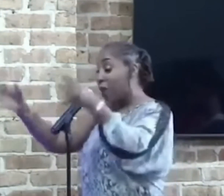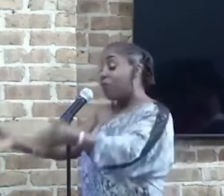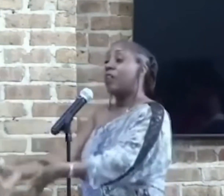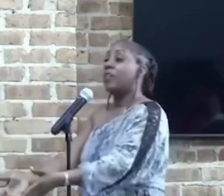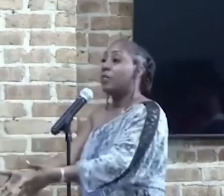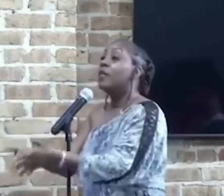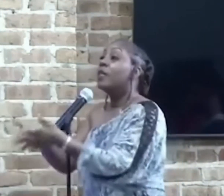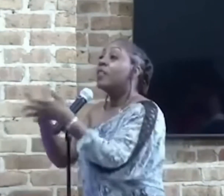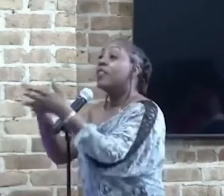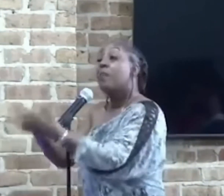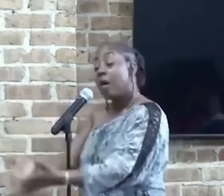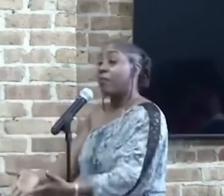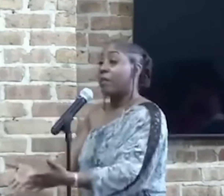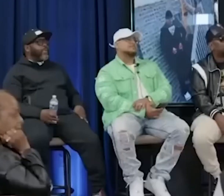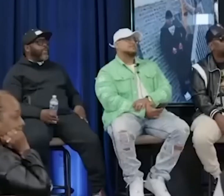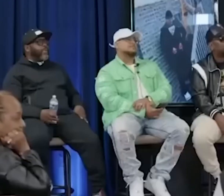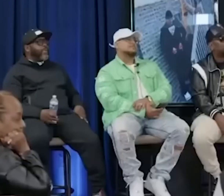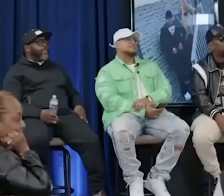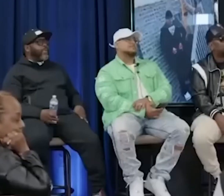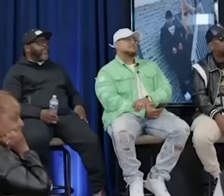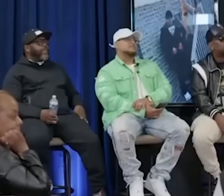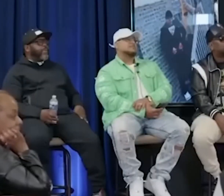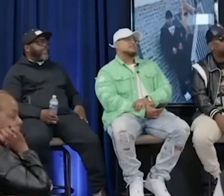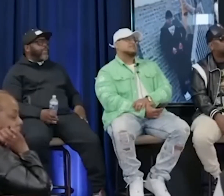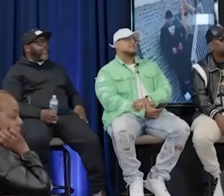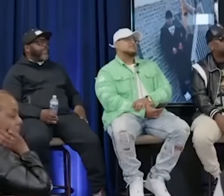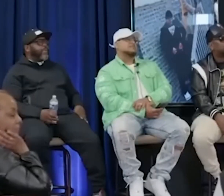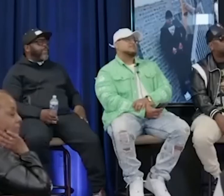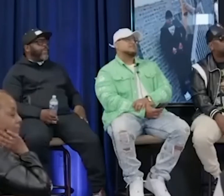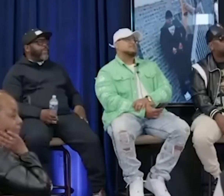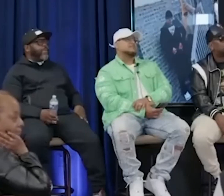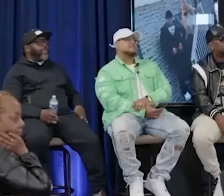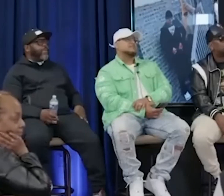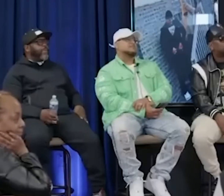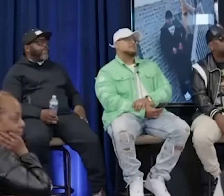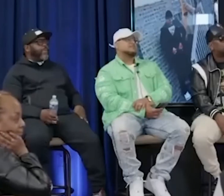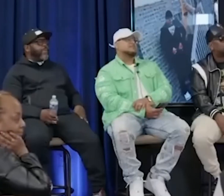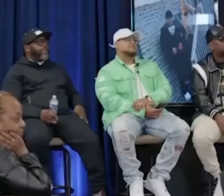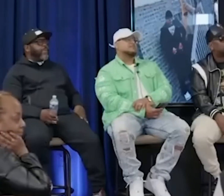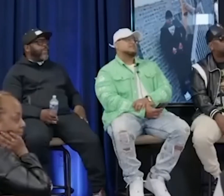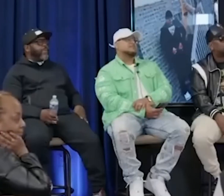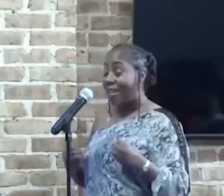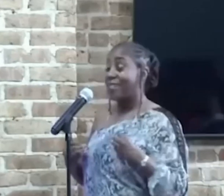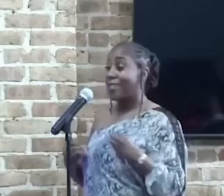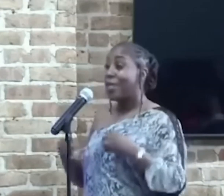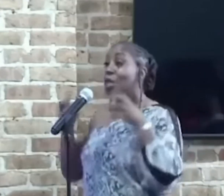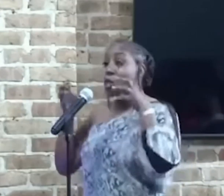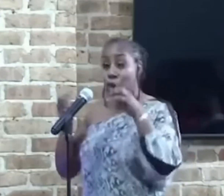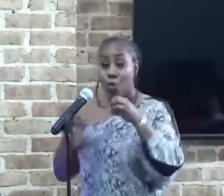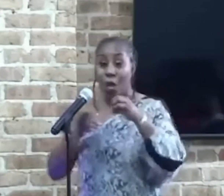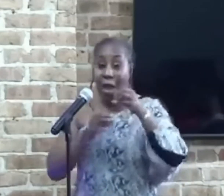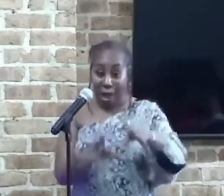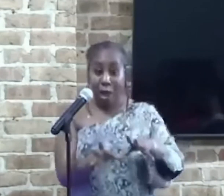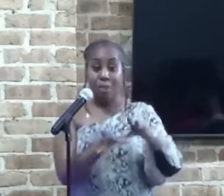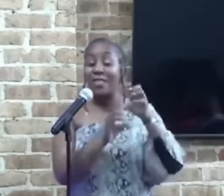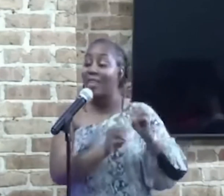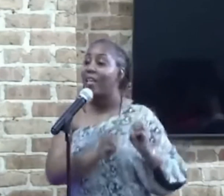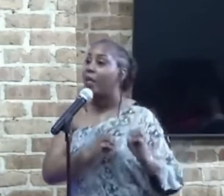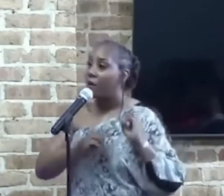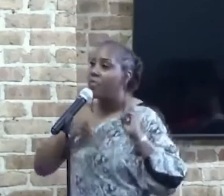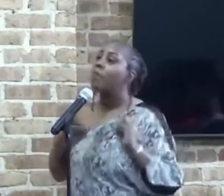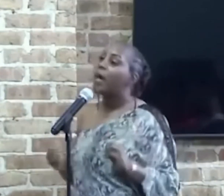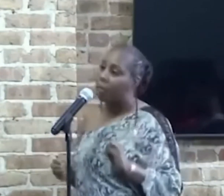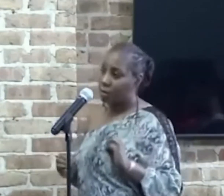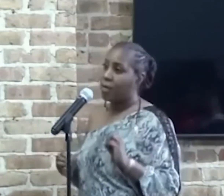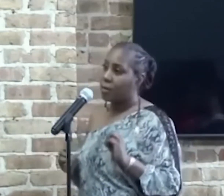and they're funding the migrants. Our taxpayers, we've already paid $32 million out of our taxes to house and take